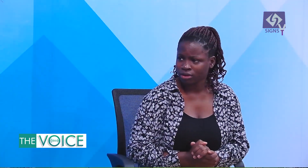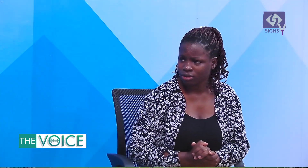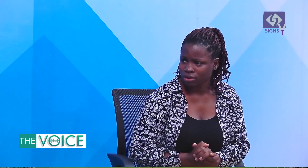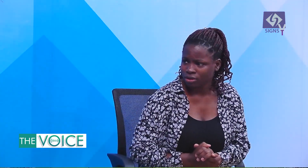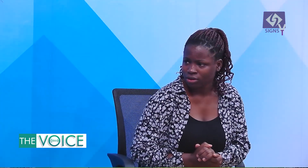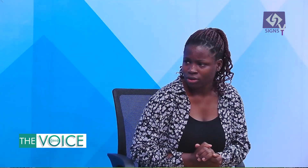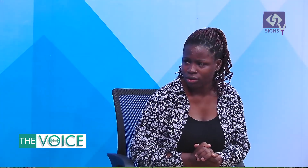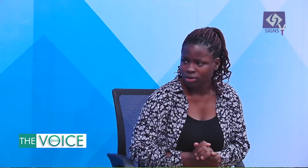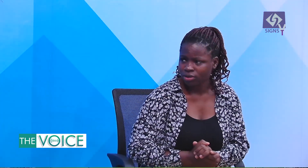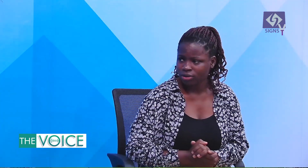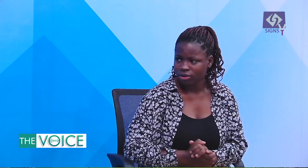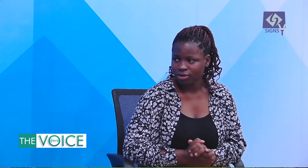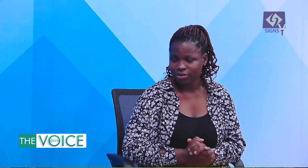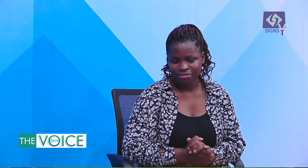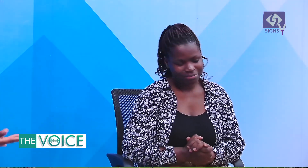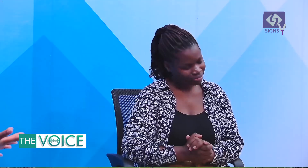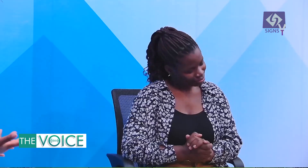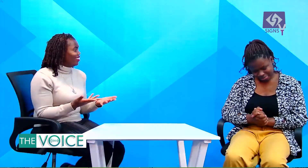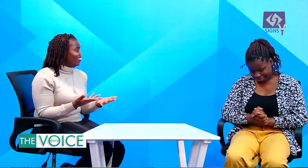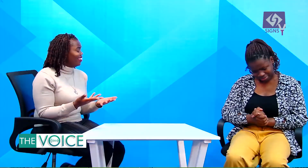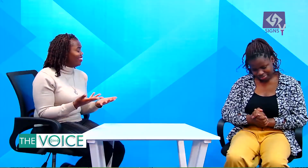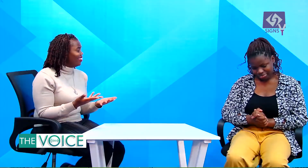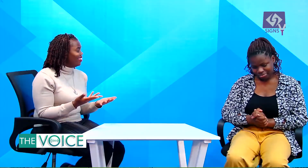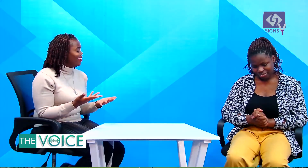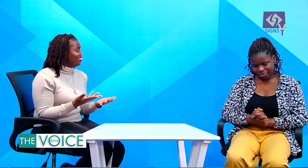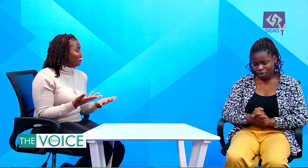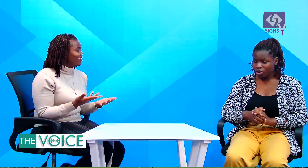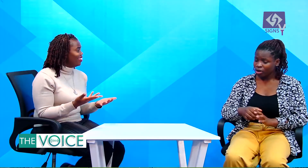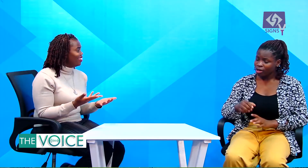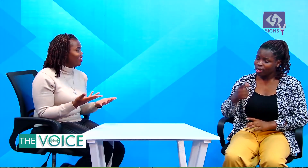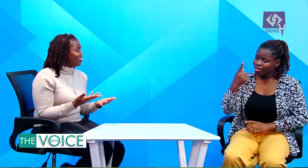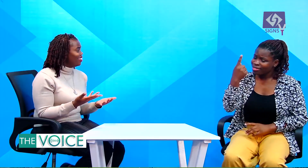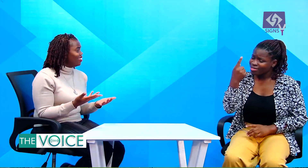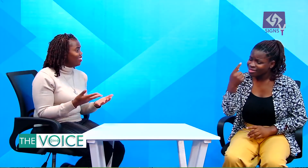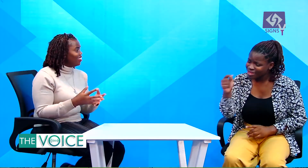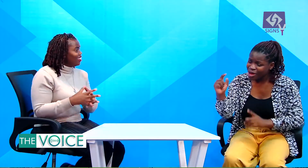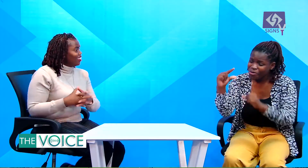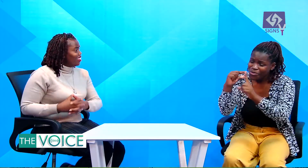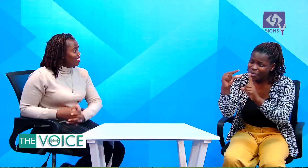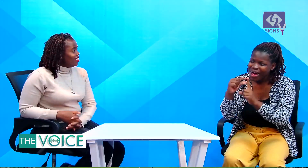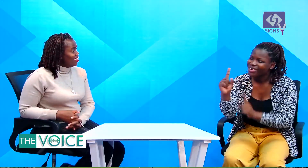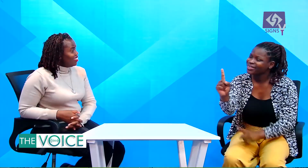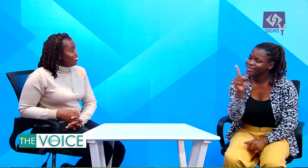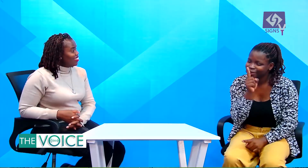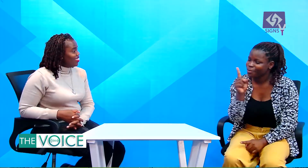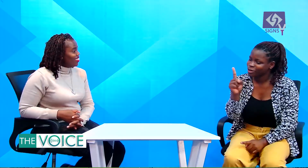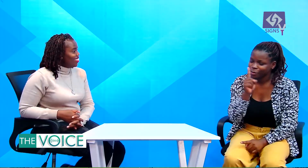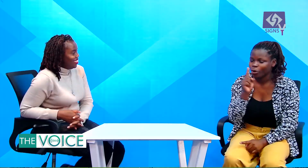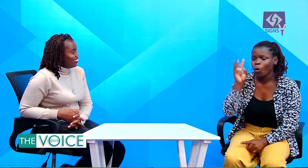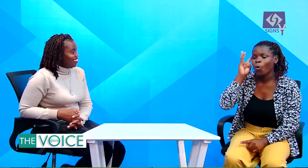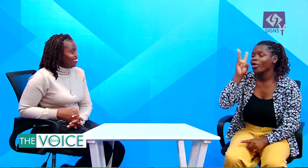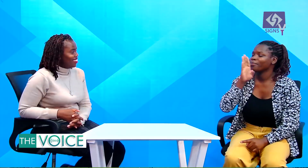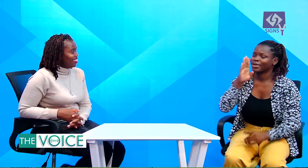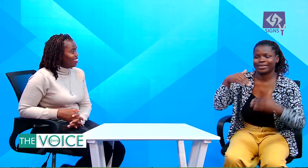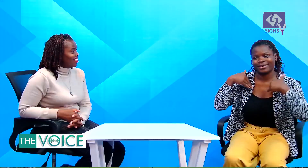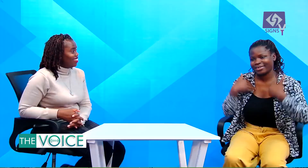important. You see, yes, you have talked about confidence, but at times you're told to shut up, to keep quiet.